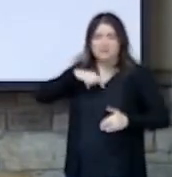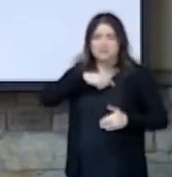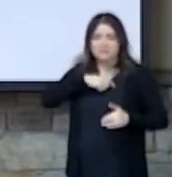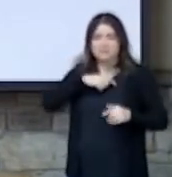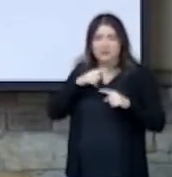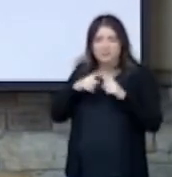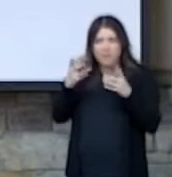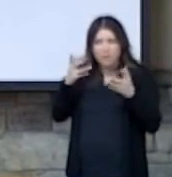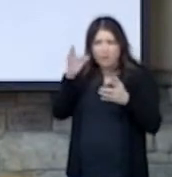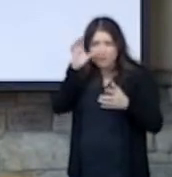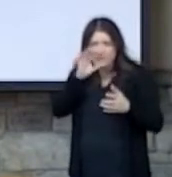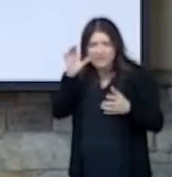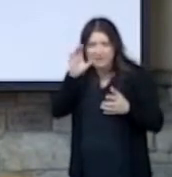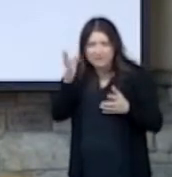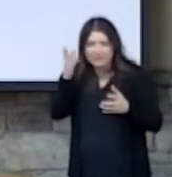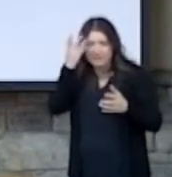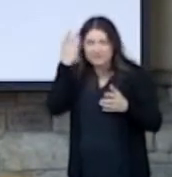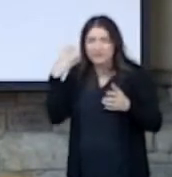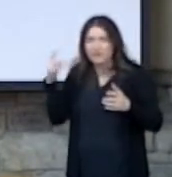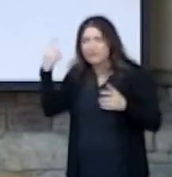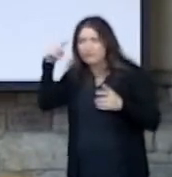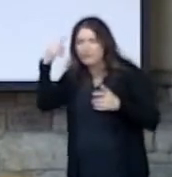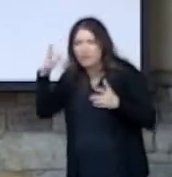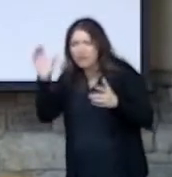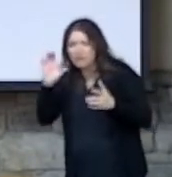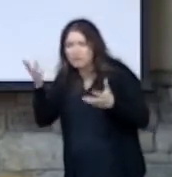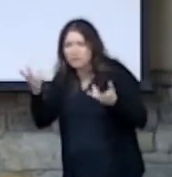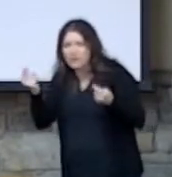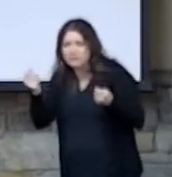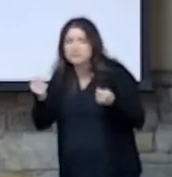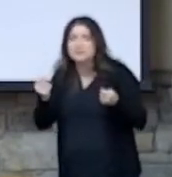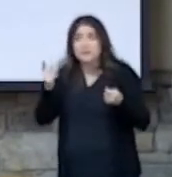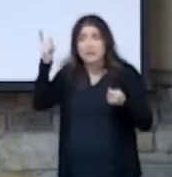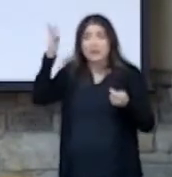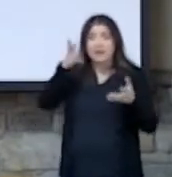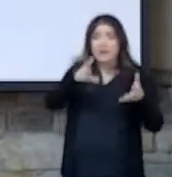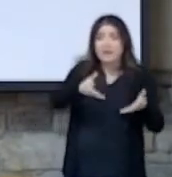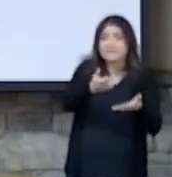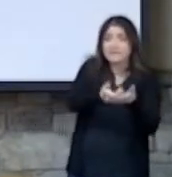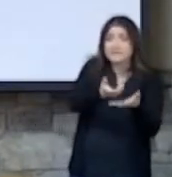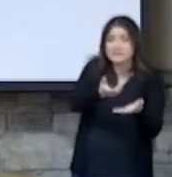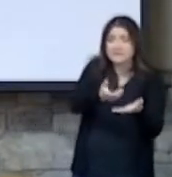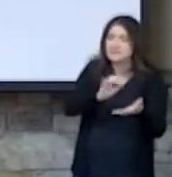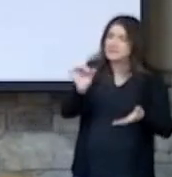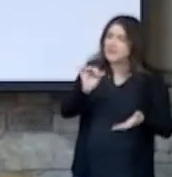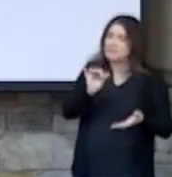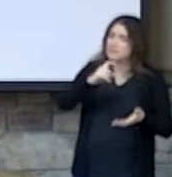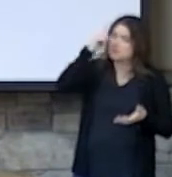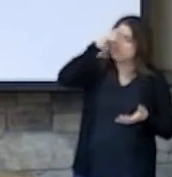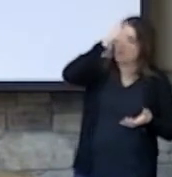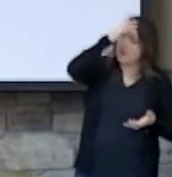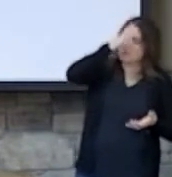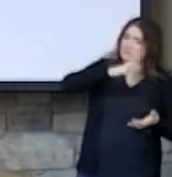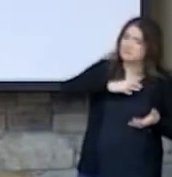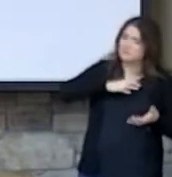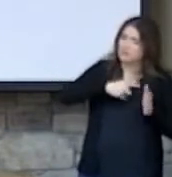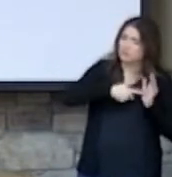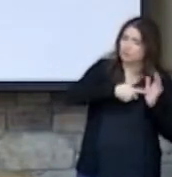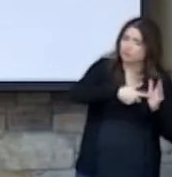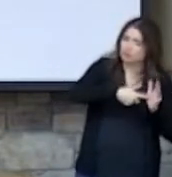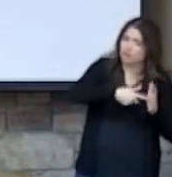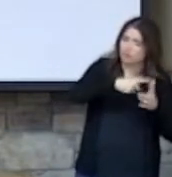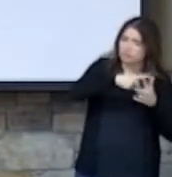But you see, God left evidence. In the same way that these wise men were given evidence to them that they could